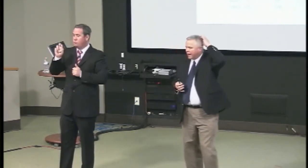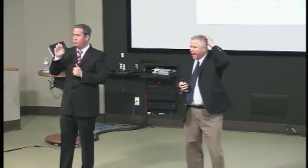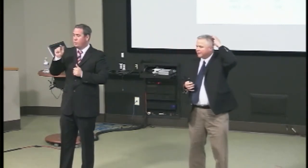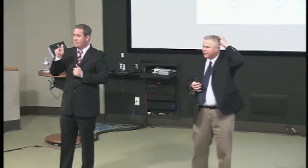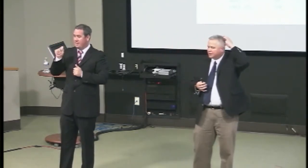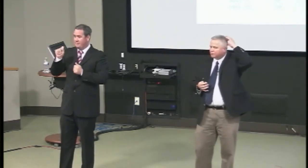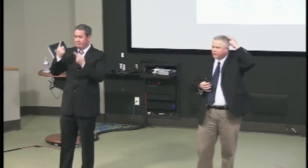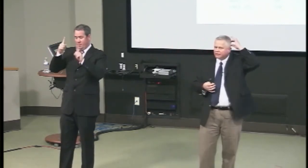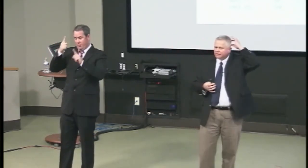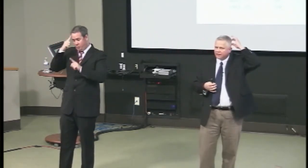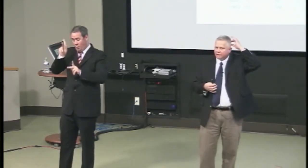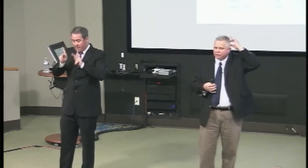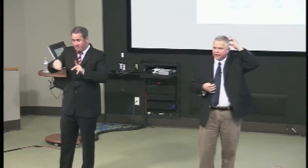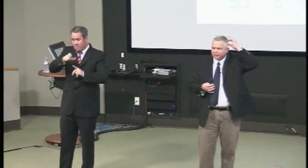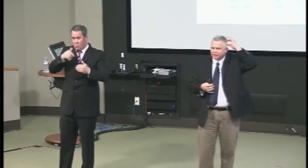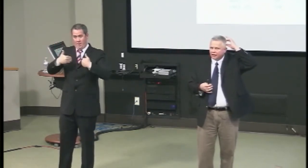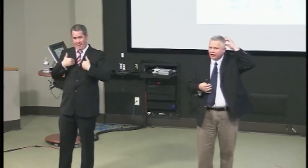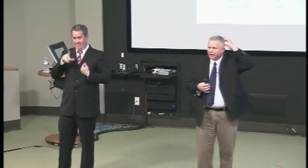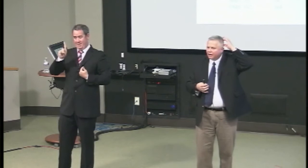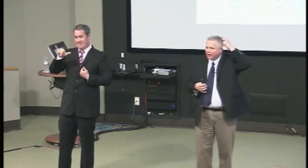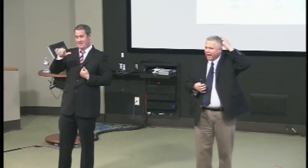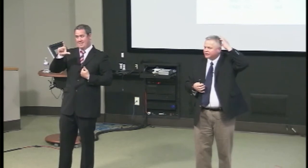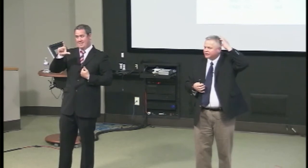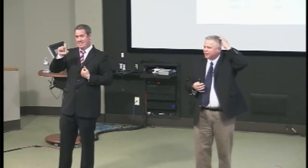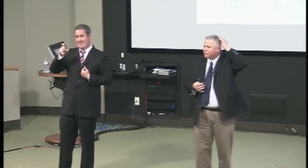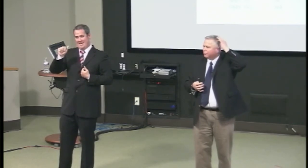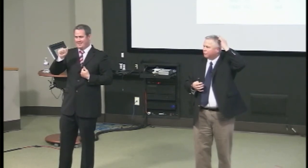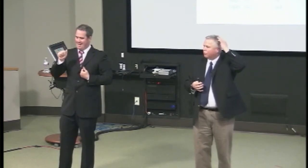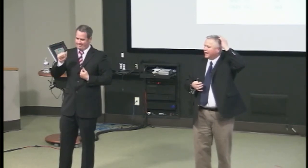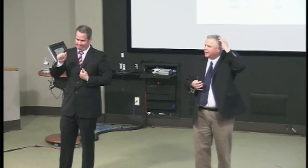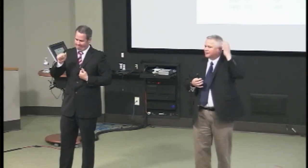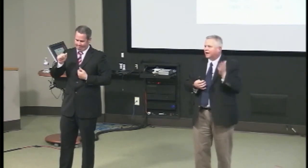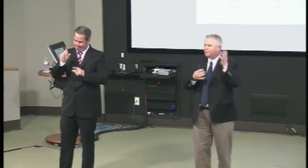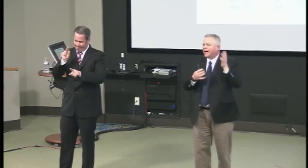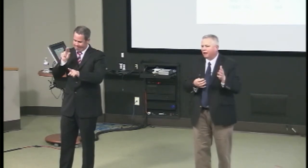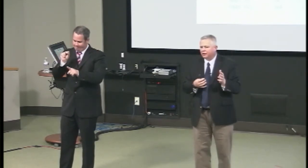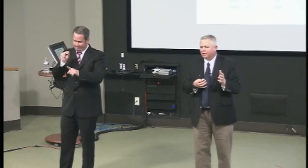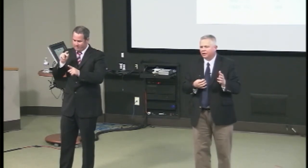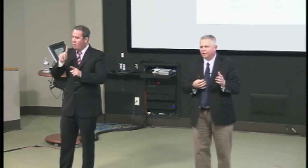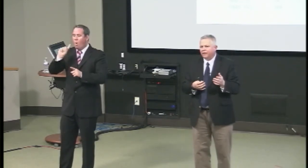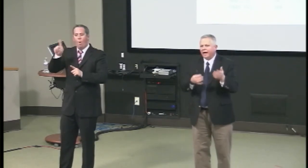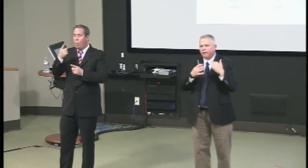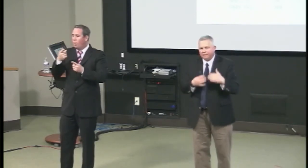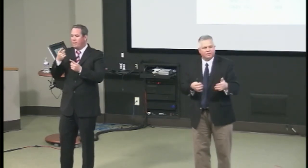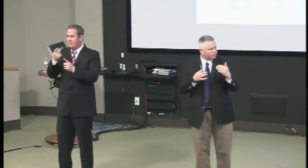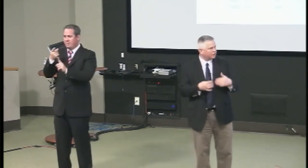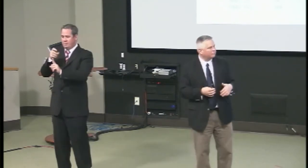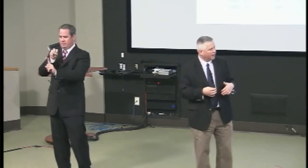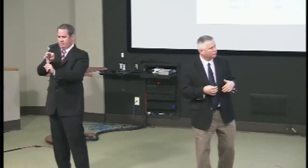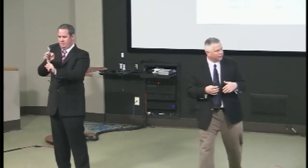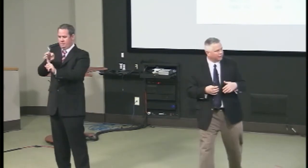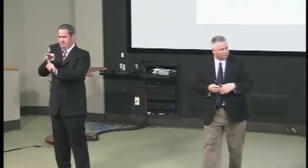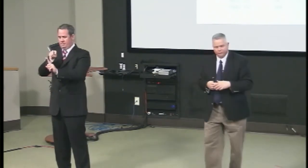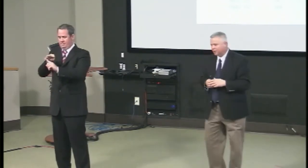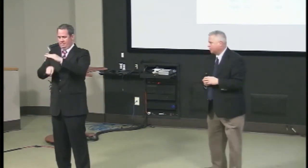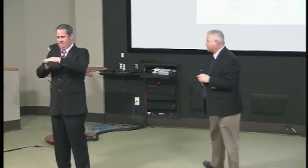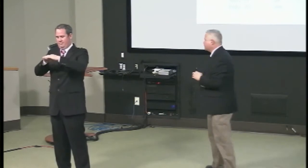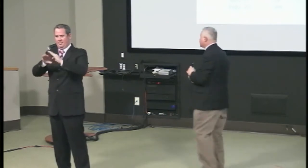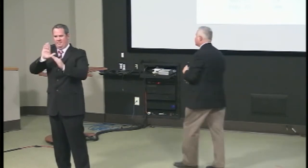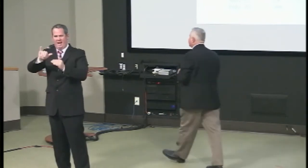asking whether adolescent reading disabled kids have something waiting to come out that repetition might